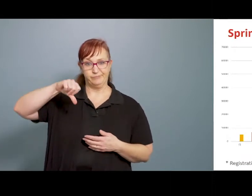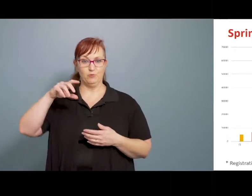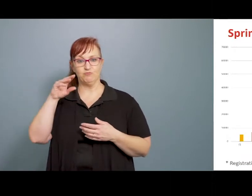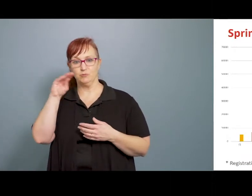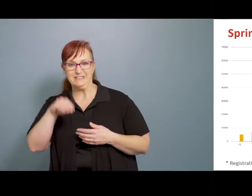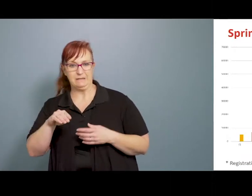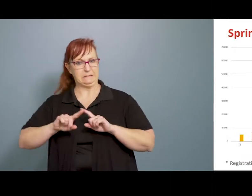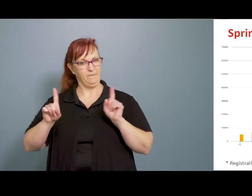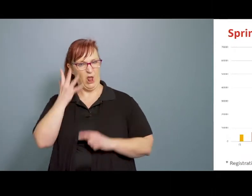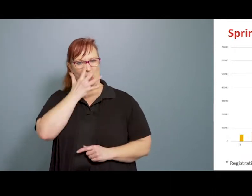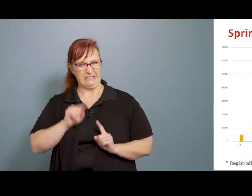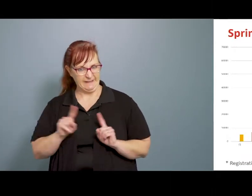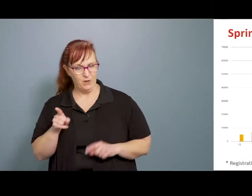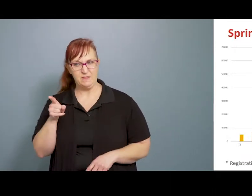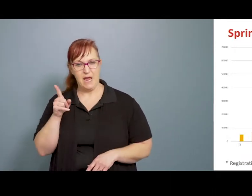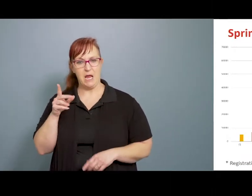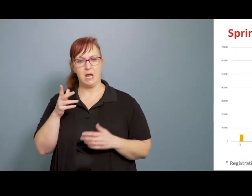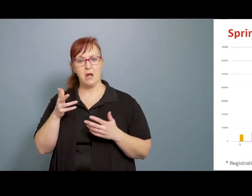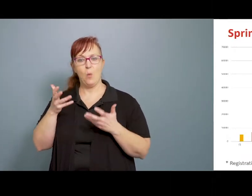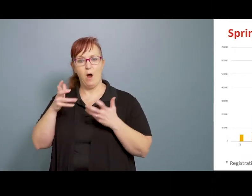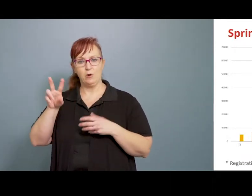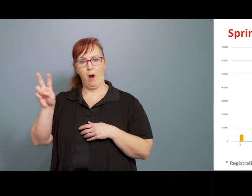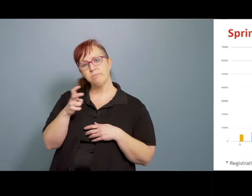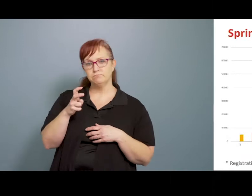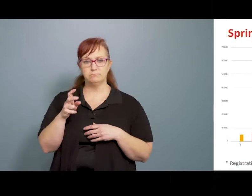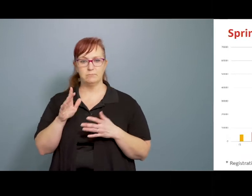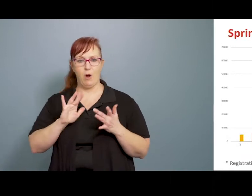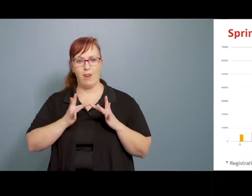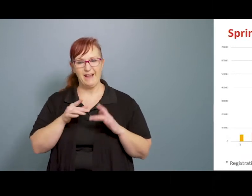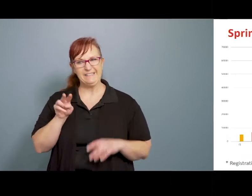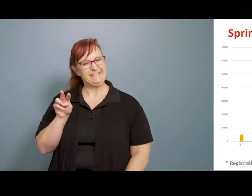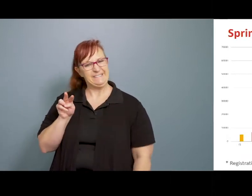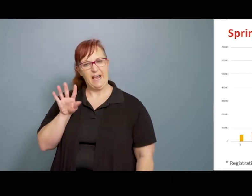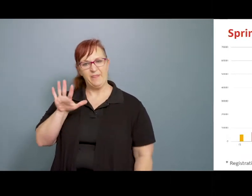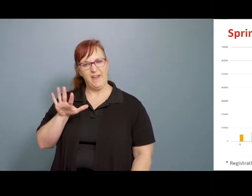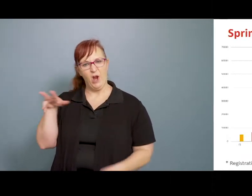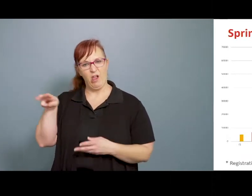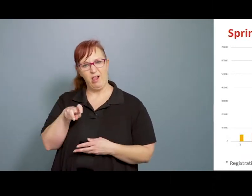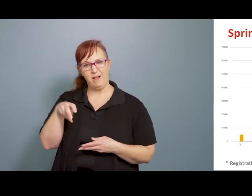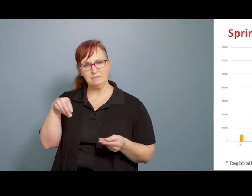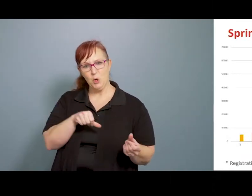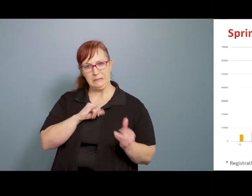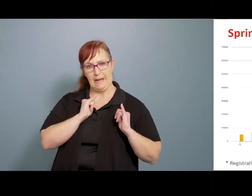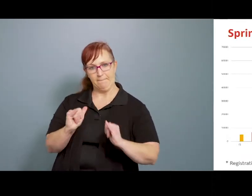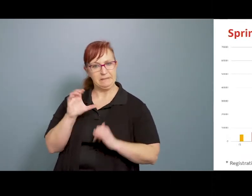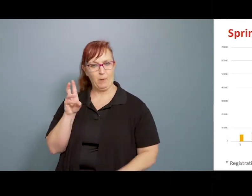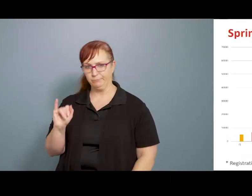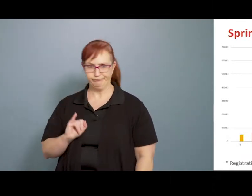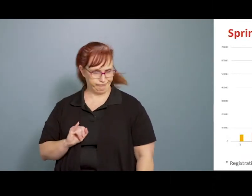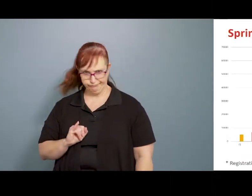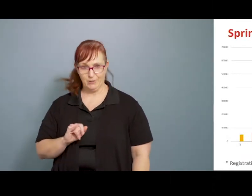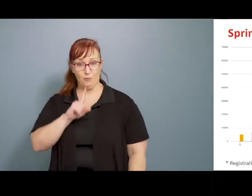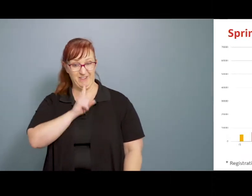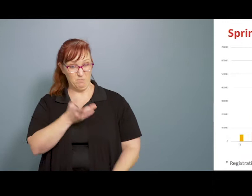off and create different modalities on the spur of the moment. And again, I just have to keep saying it. This is a